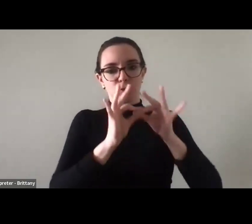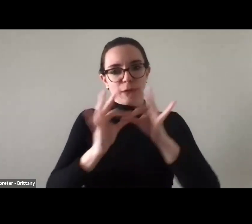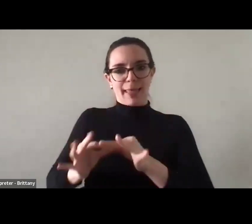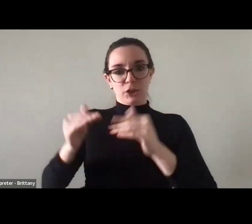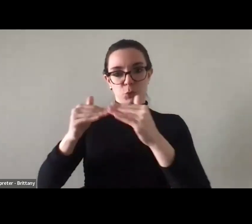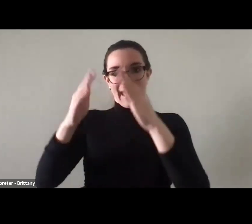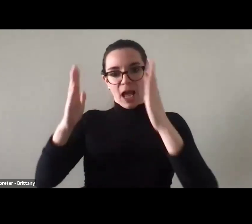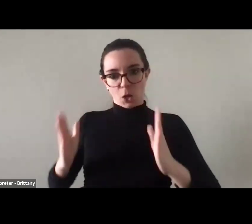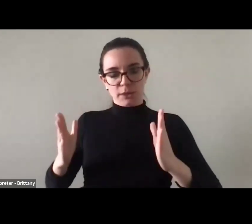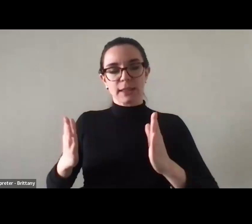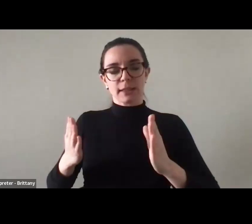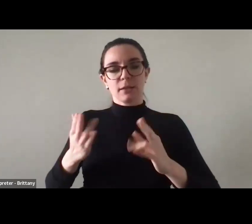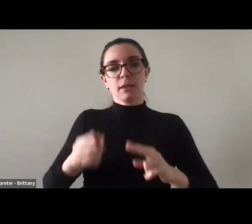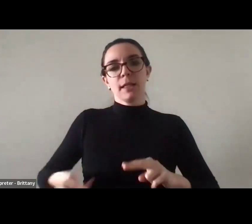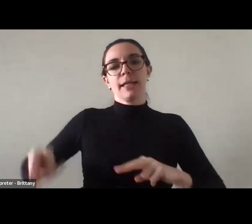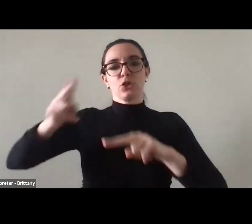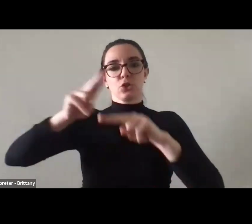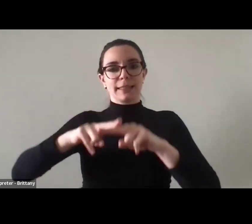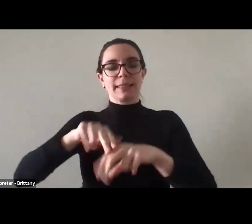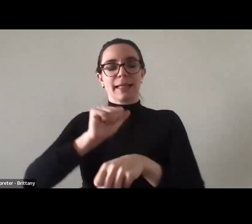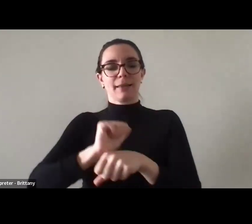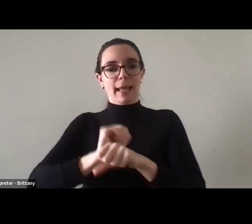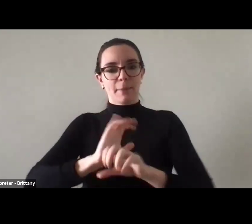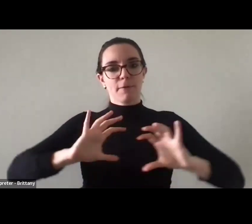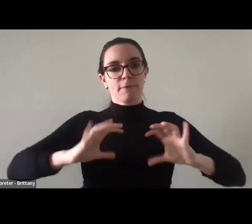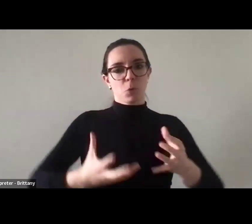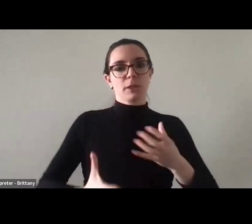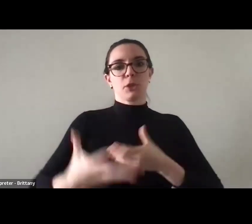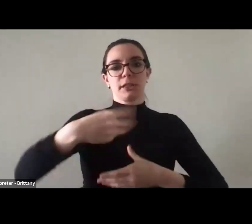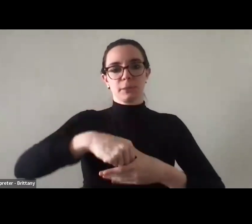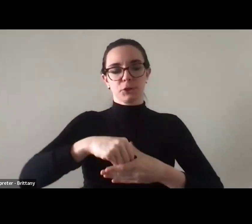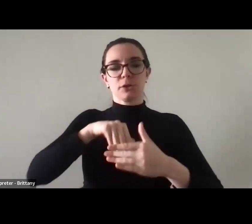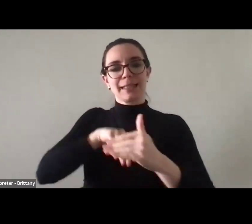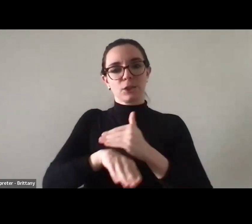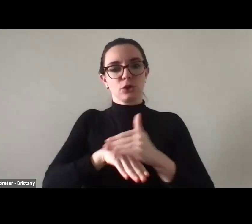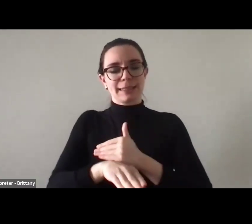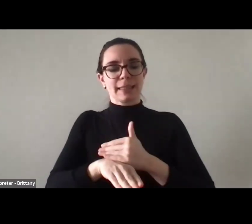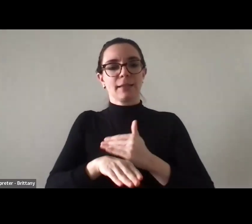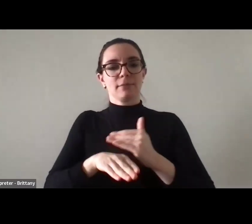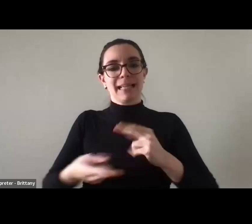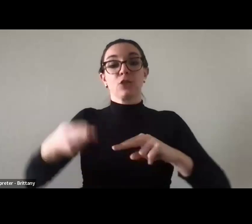on increasing the labor force participation of people with disabilities to good jobs and apprenticeship programs?